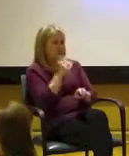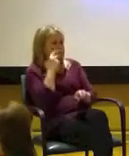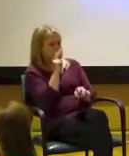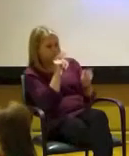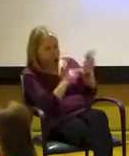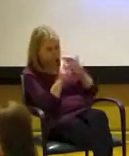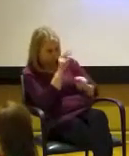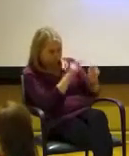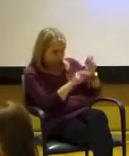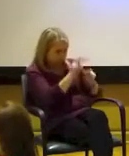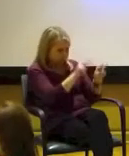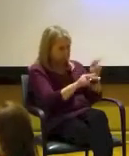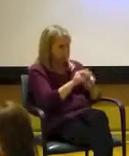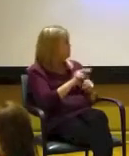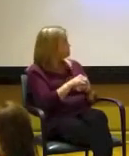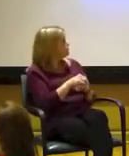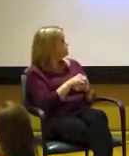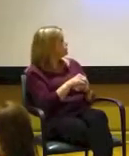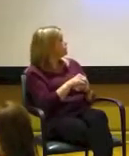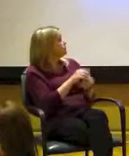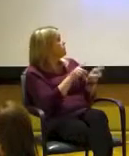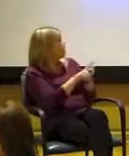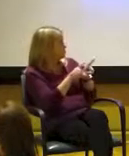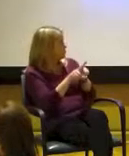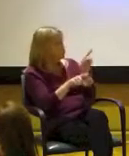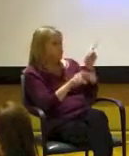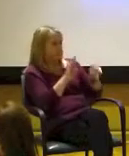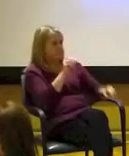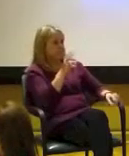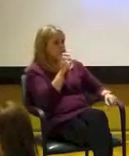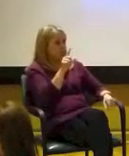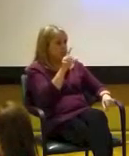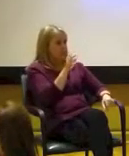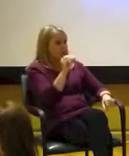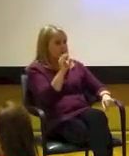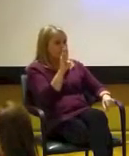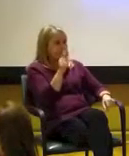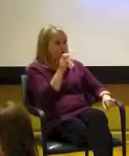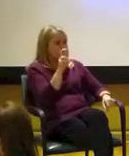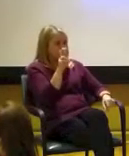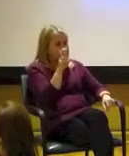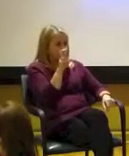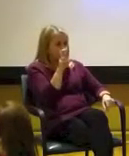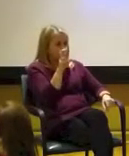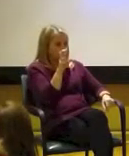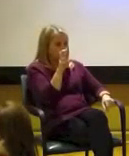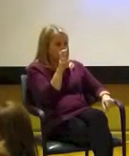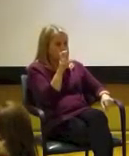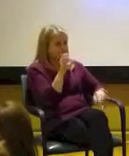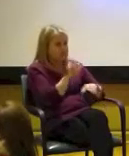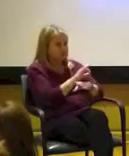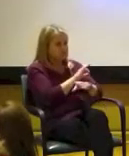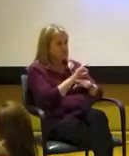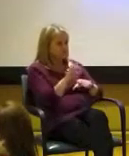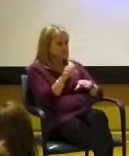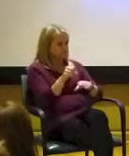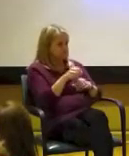for. And likewise, bowel and bladder dysfunction, it can